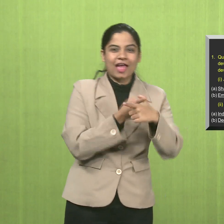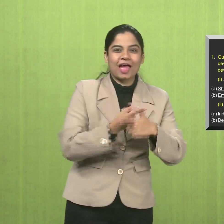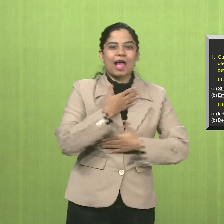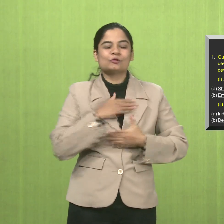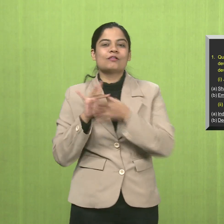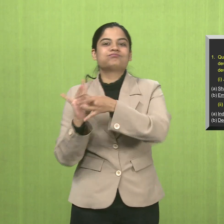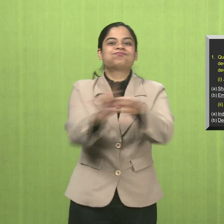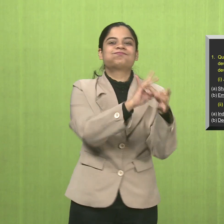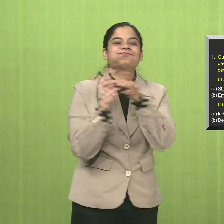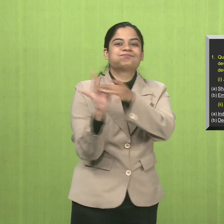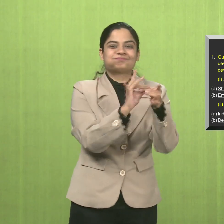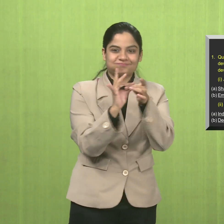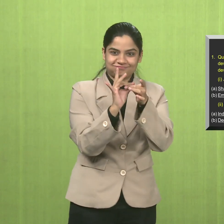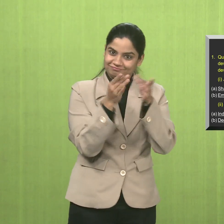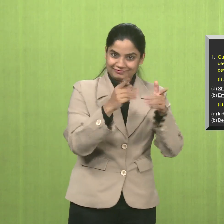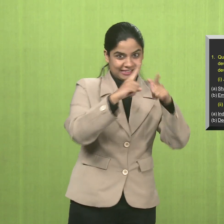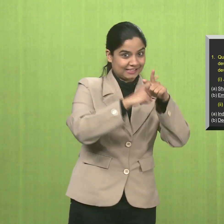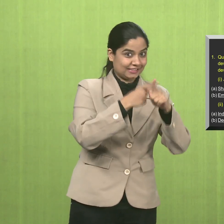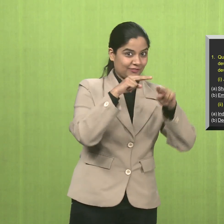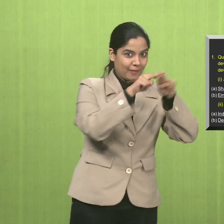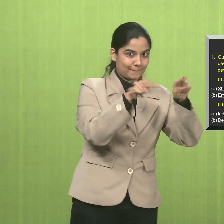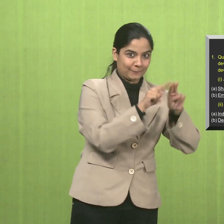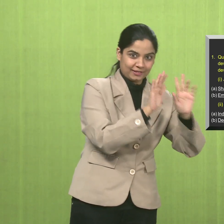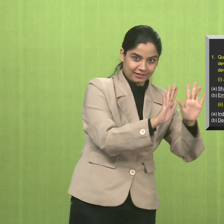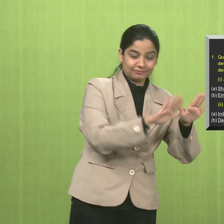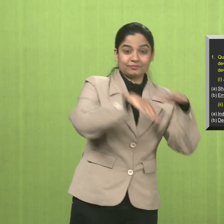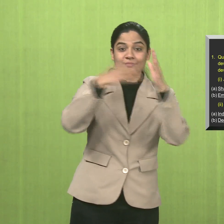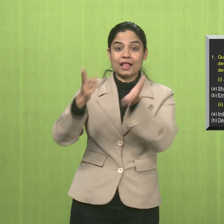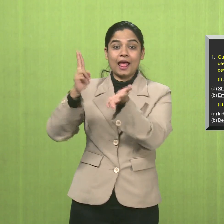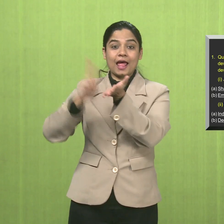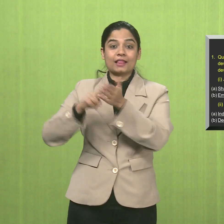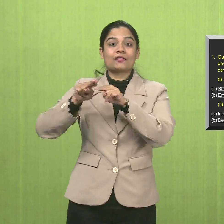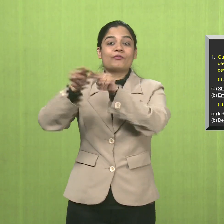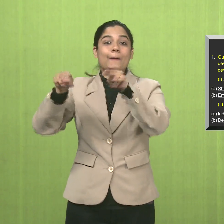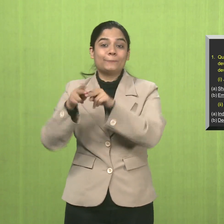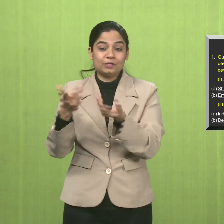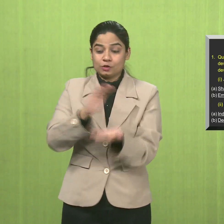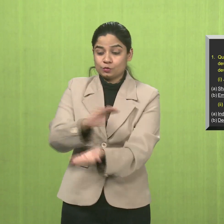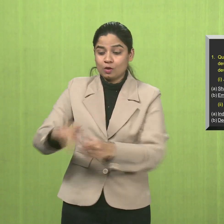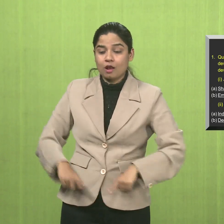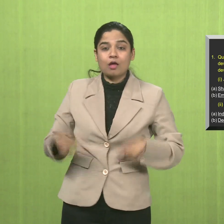Sharing and emotional bonding with each other. That is about joint family. Now, nuclear family,